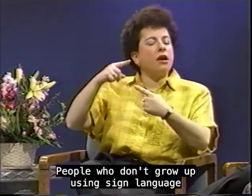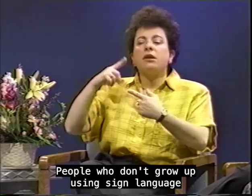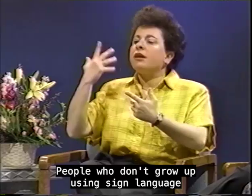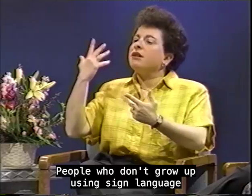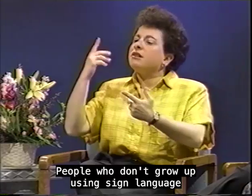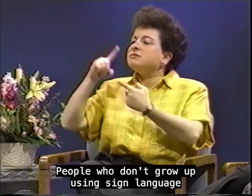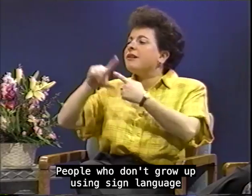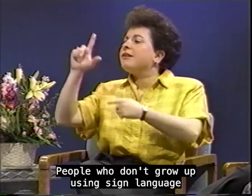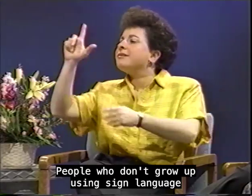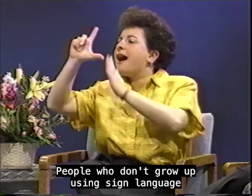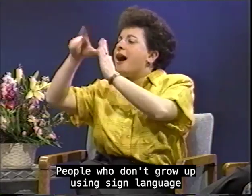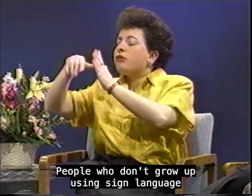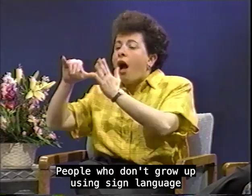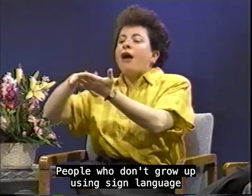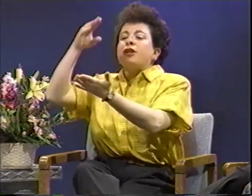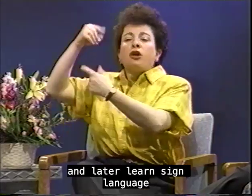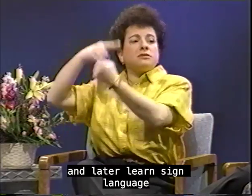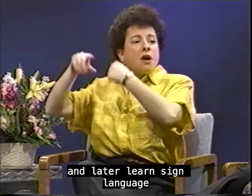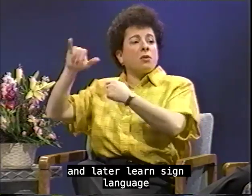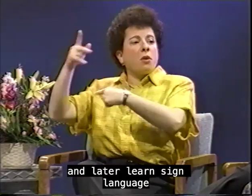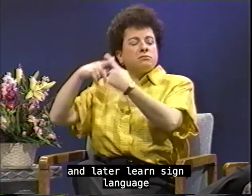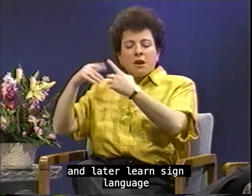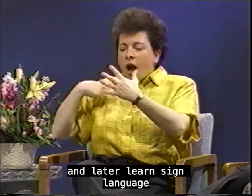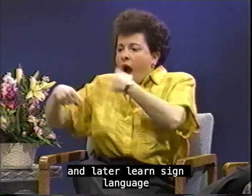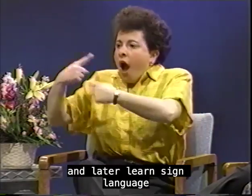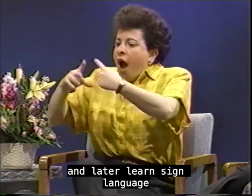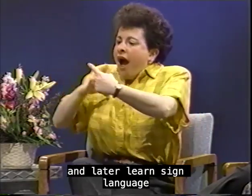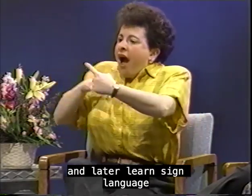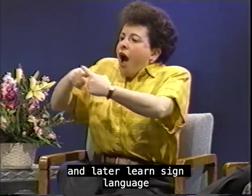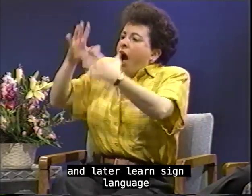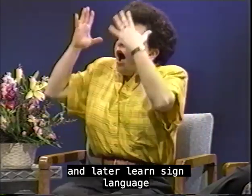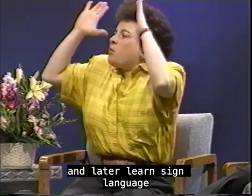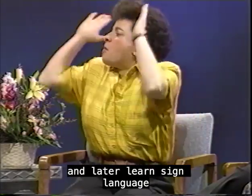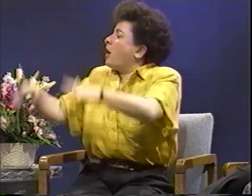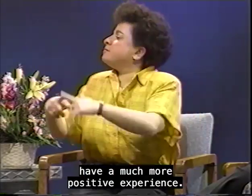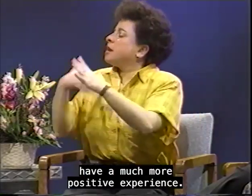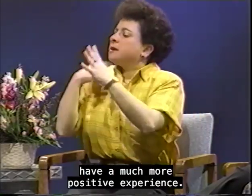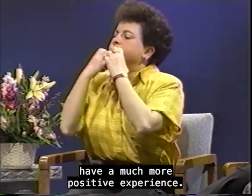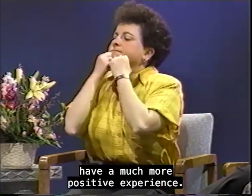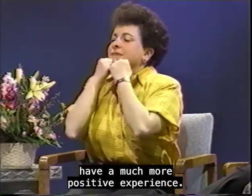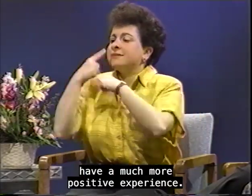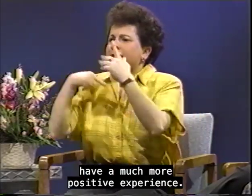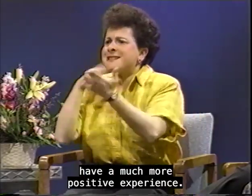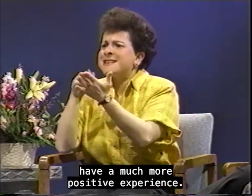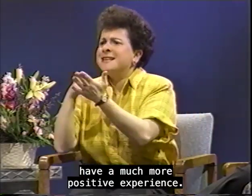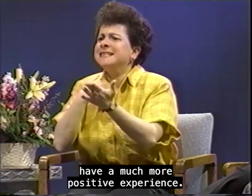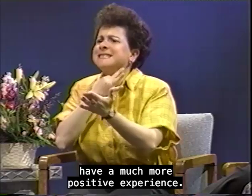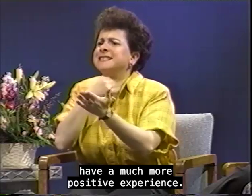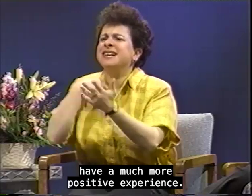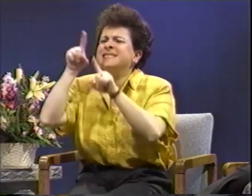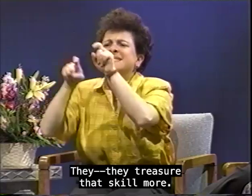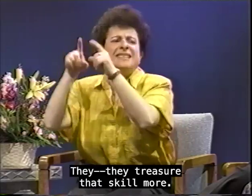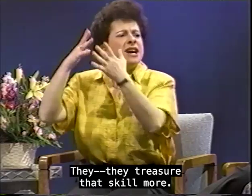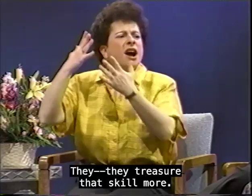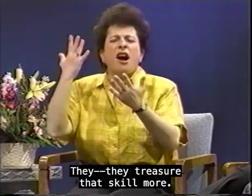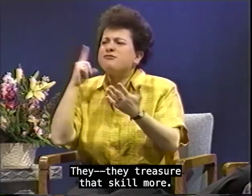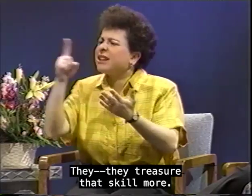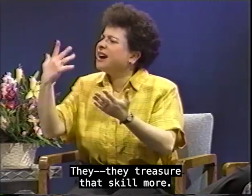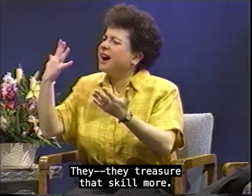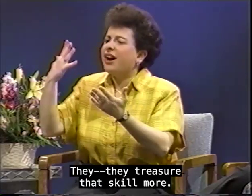People who don't grow up using sign language and later learn sign language have a much more positive experience. They